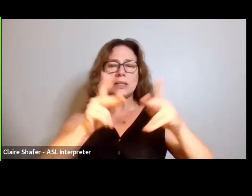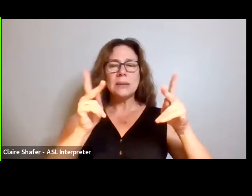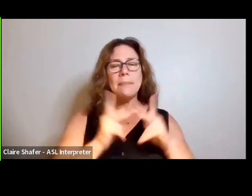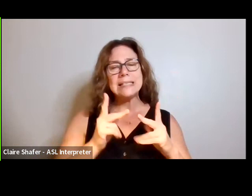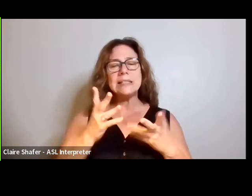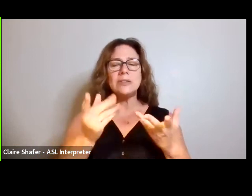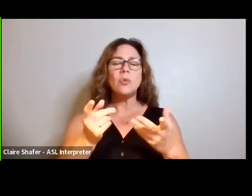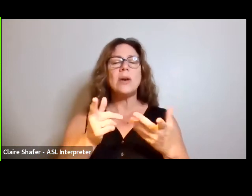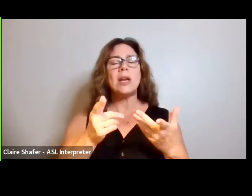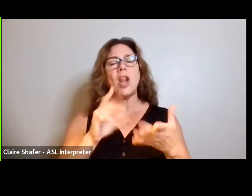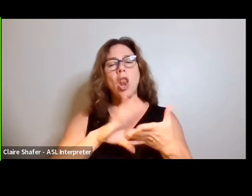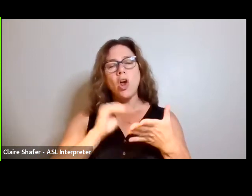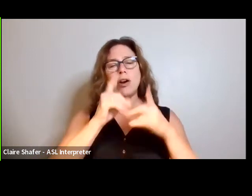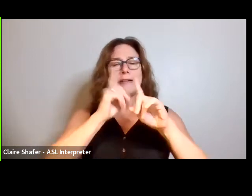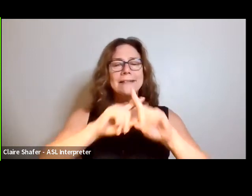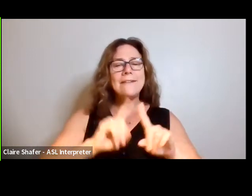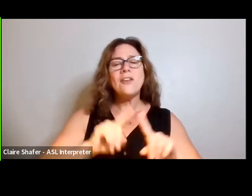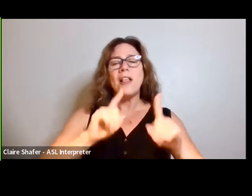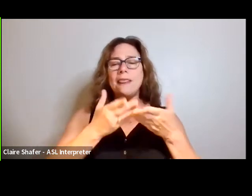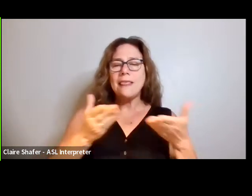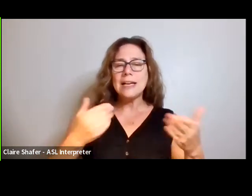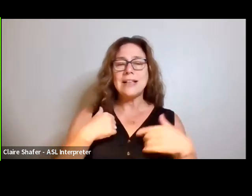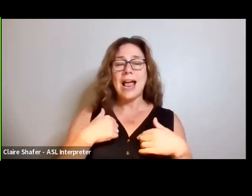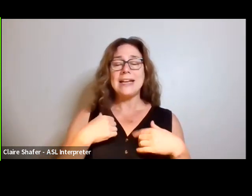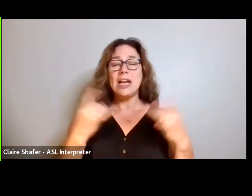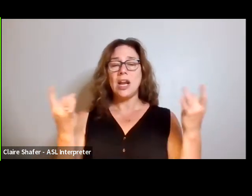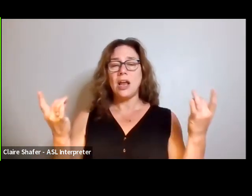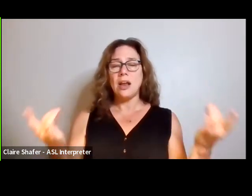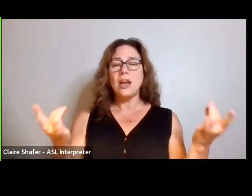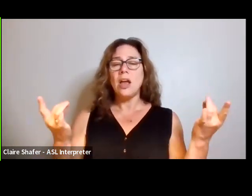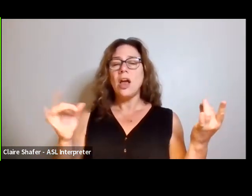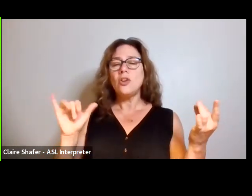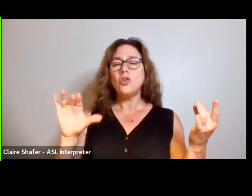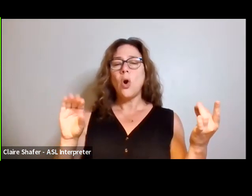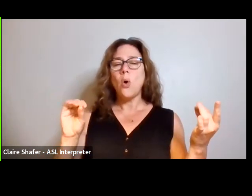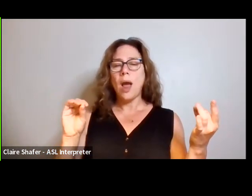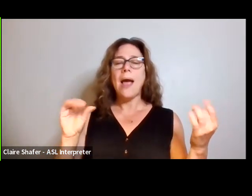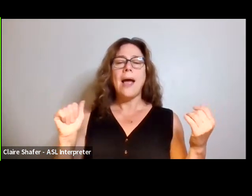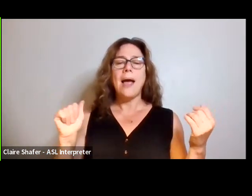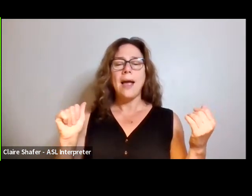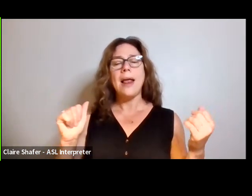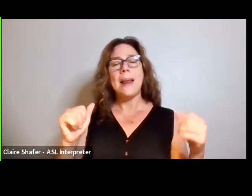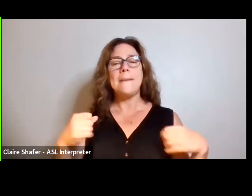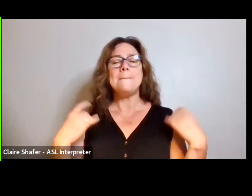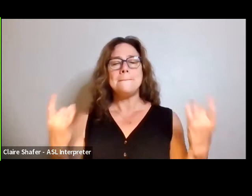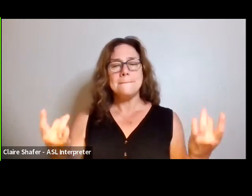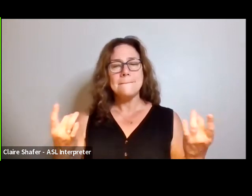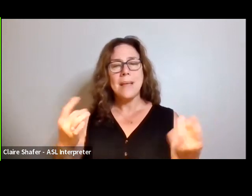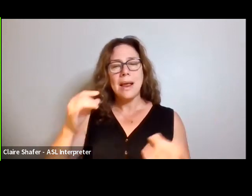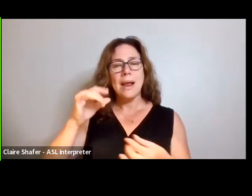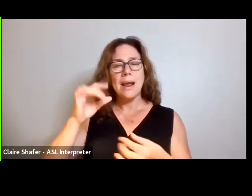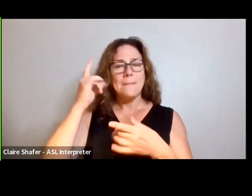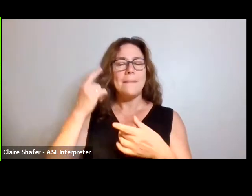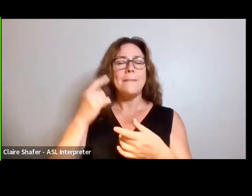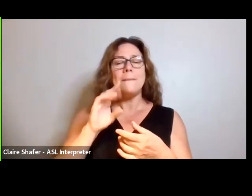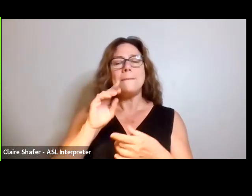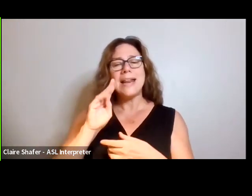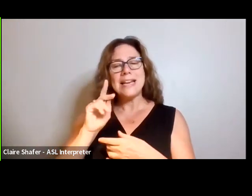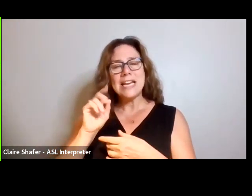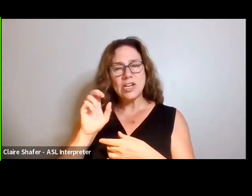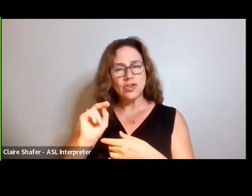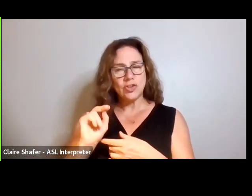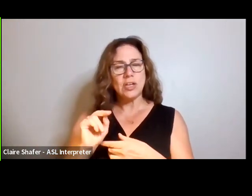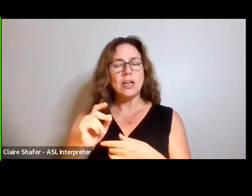So I did a yoga meditation walk group today with another teacher. We had an art space where they got to